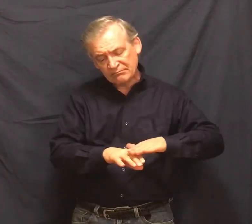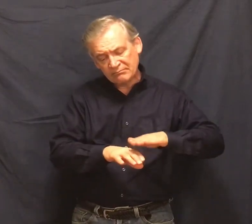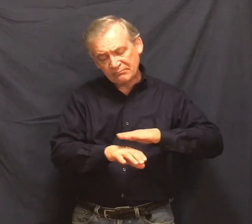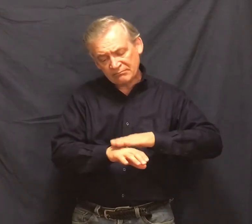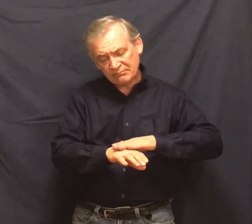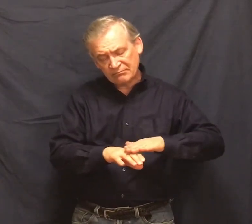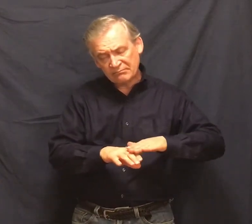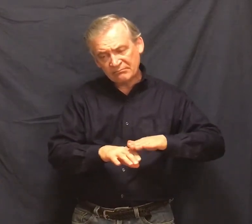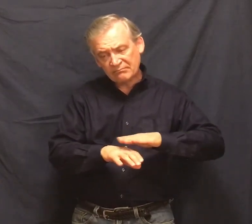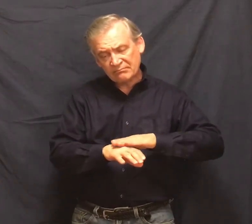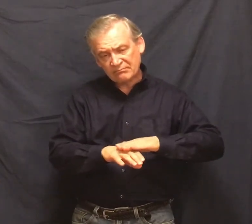stinks.